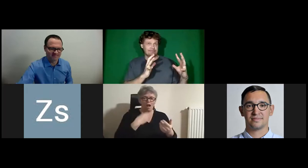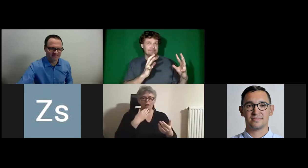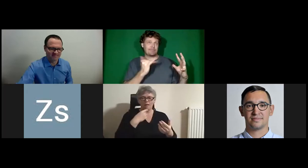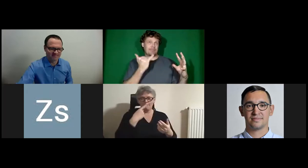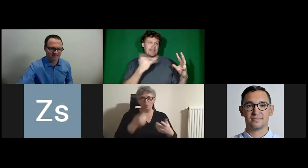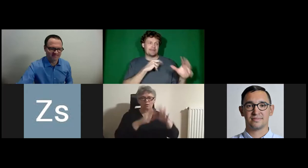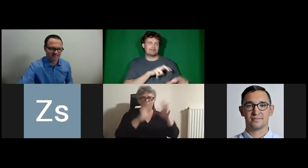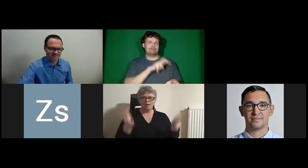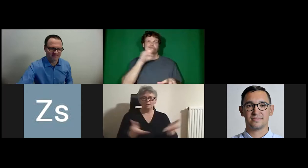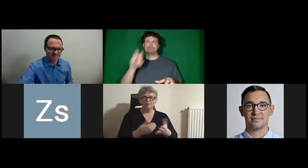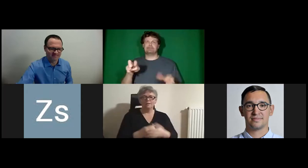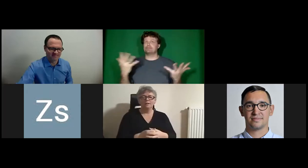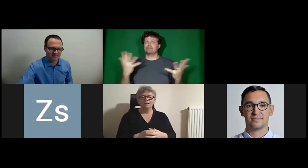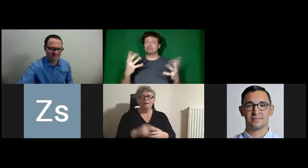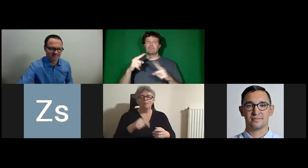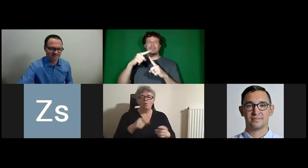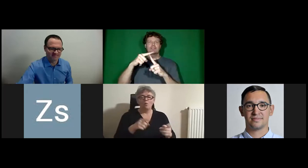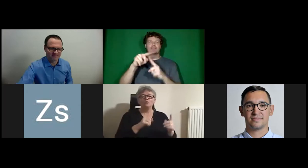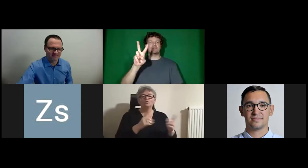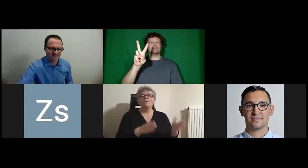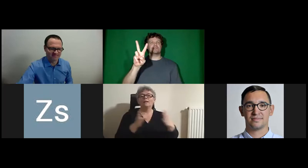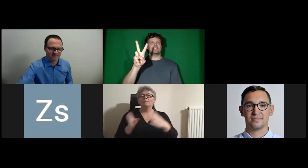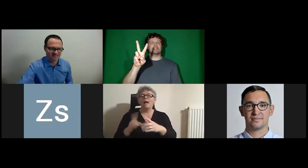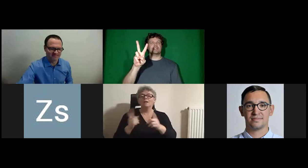I think that's more or less my